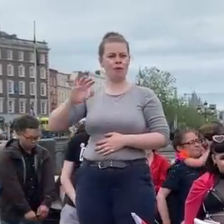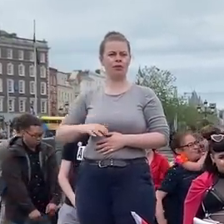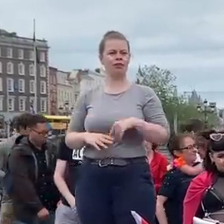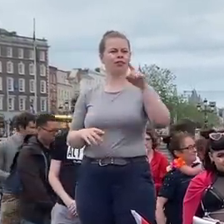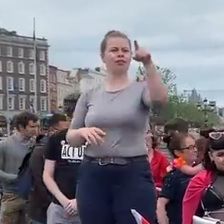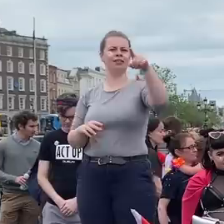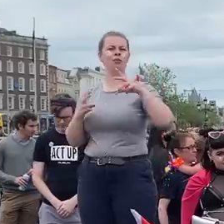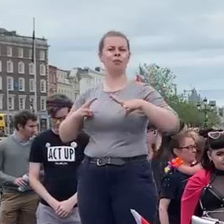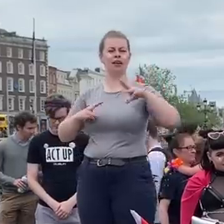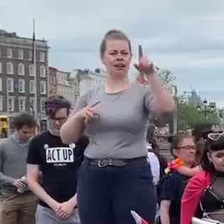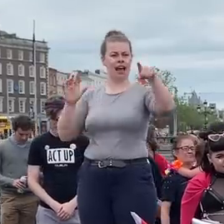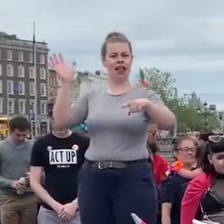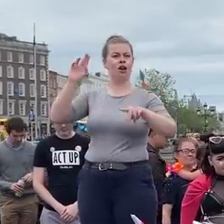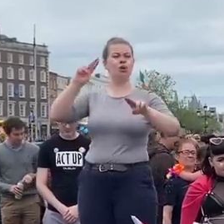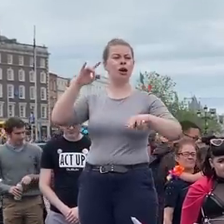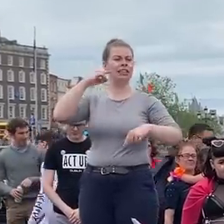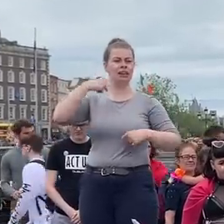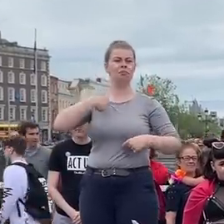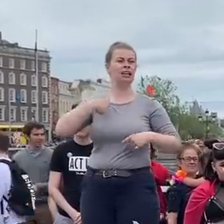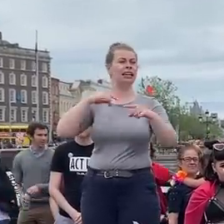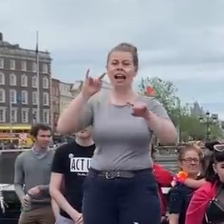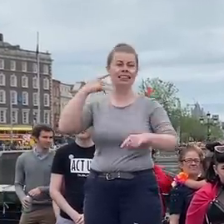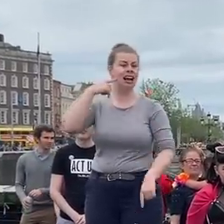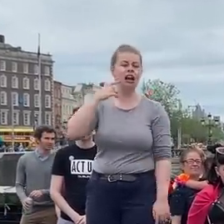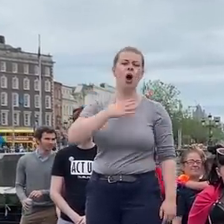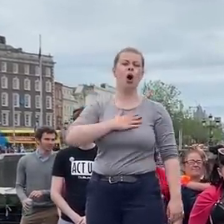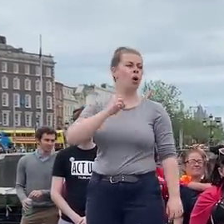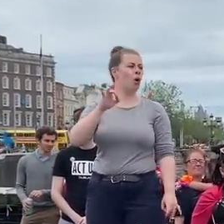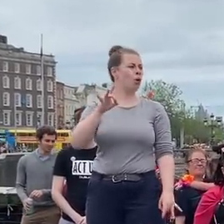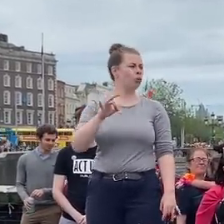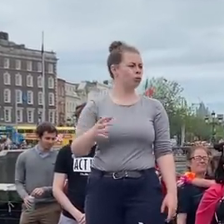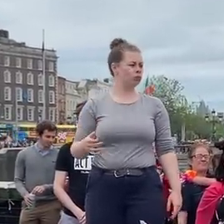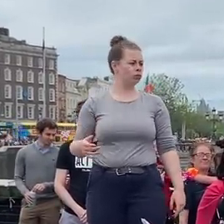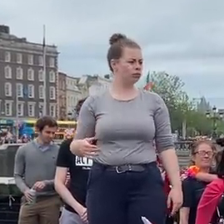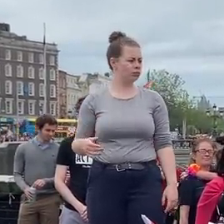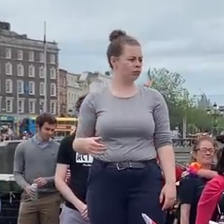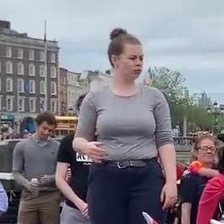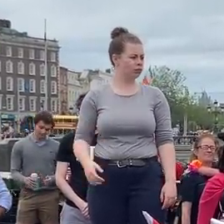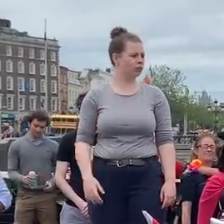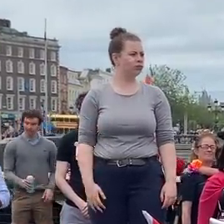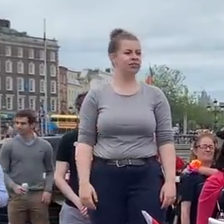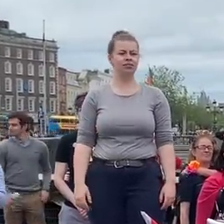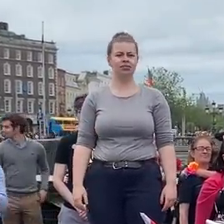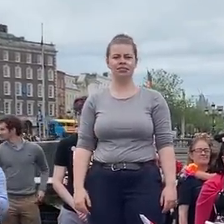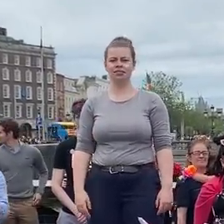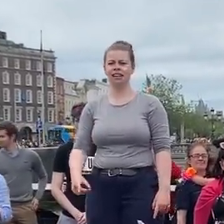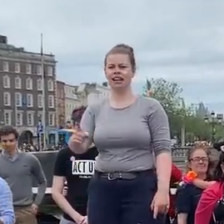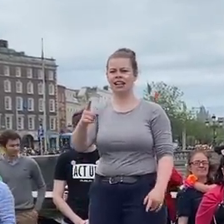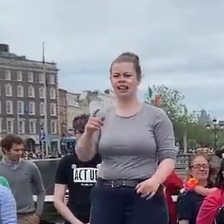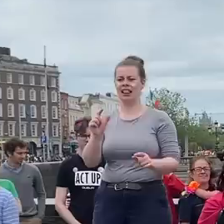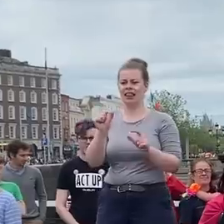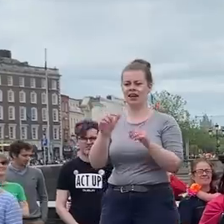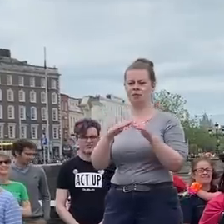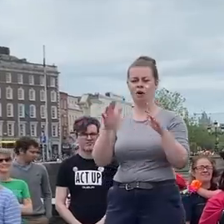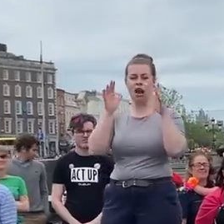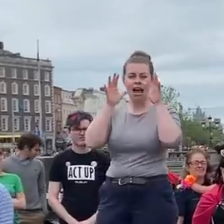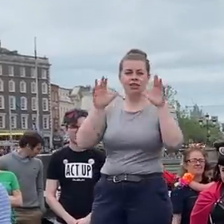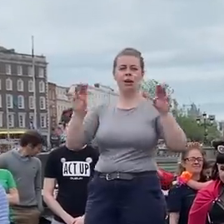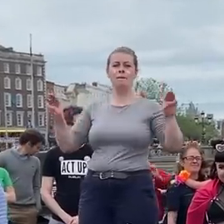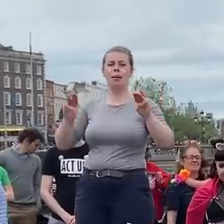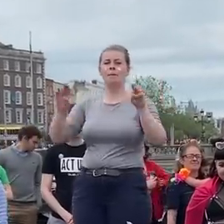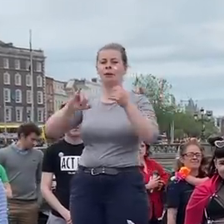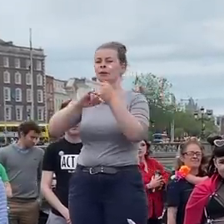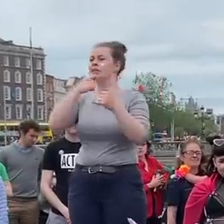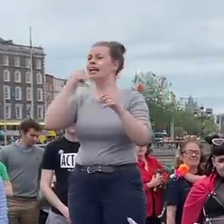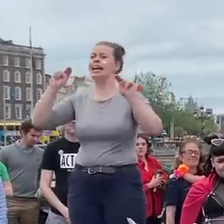Are you saying that you can't hear me? Oh, okay. Speak a little louder then. There are people saying